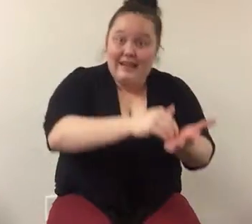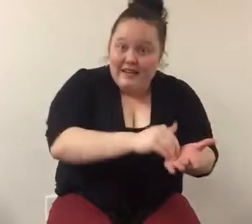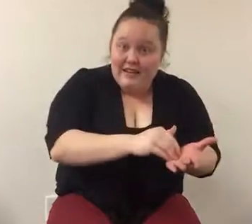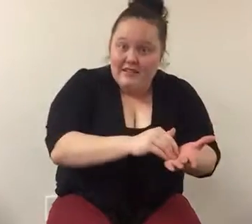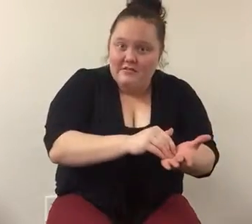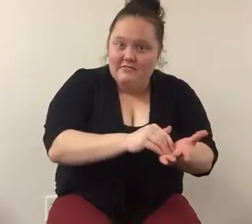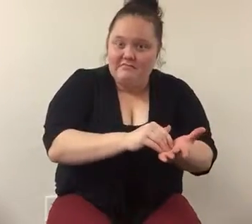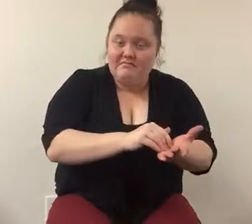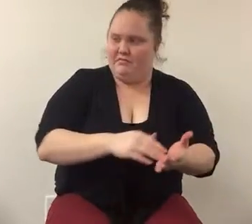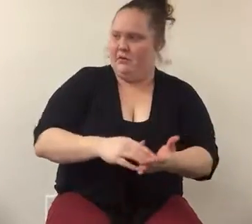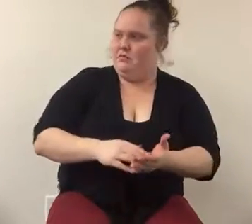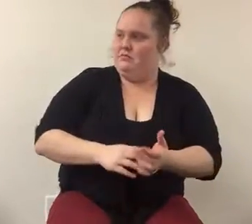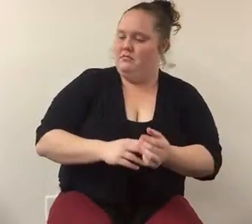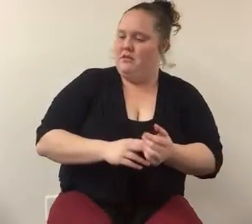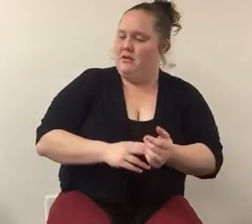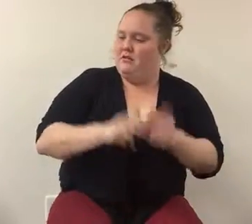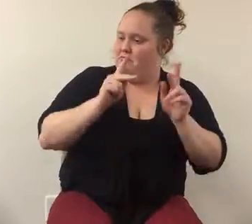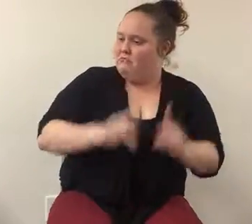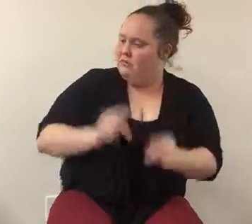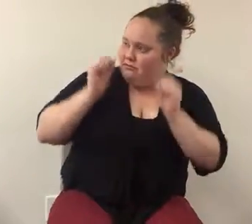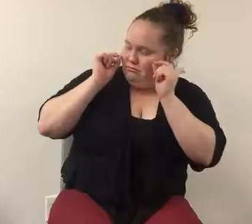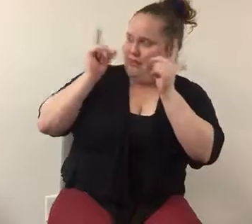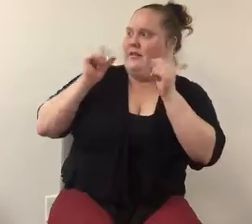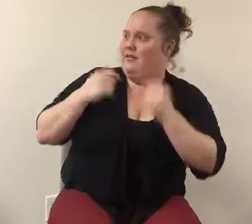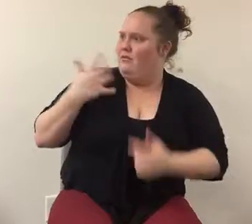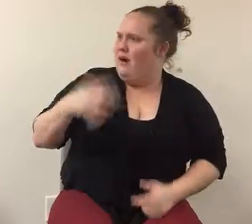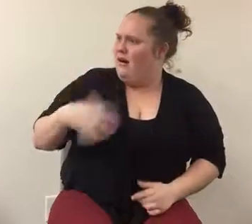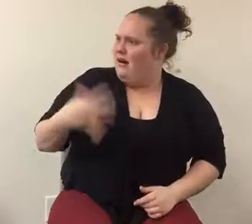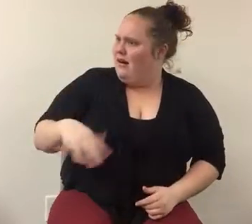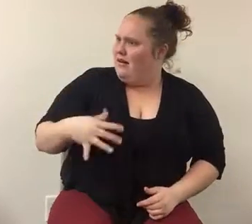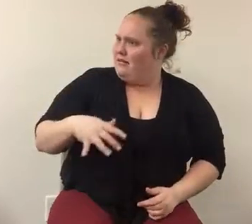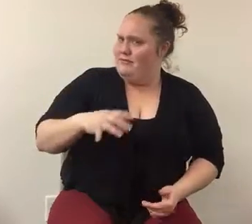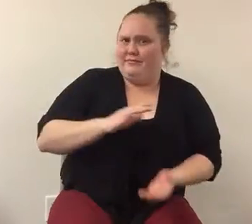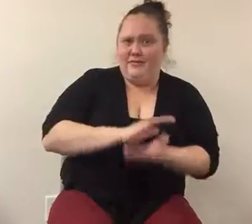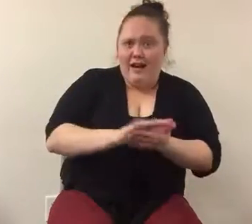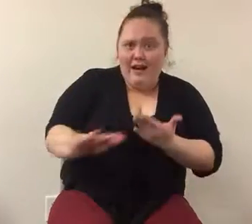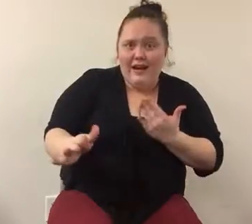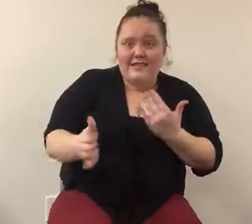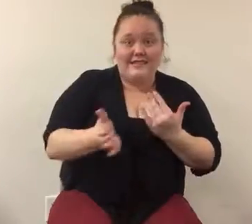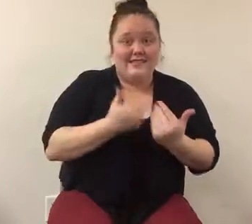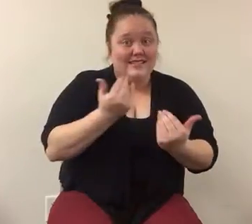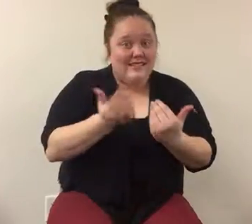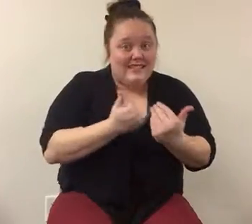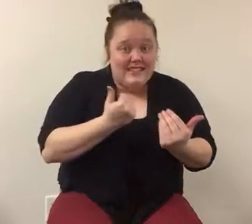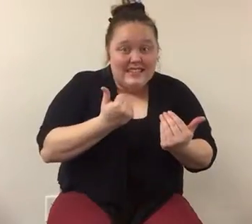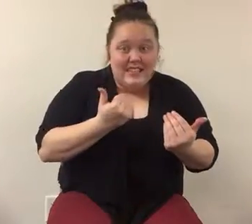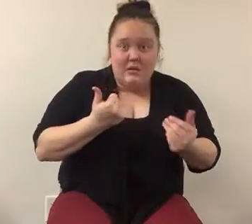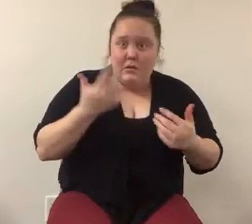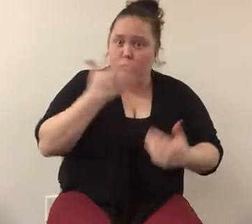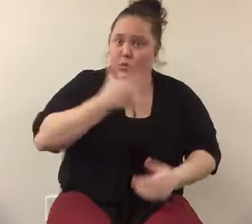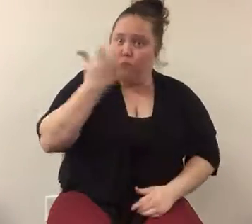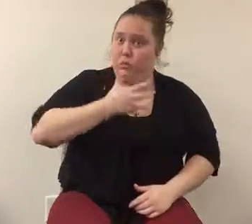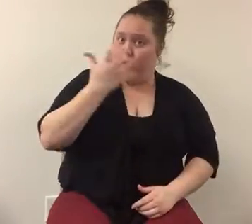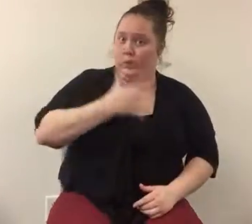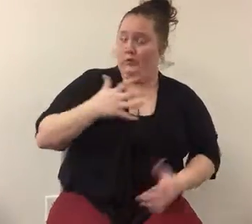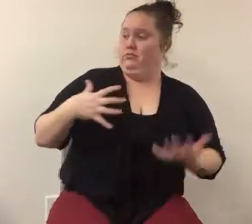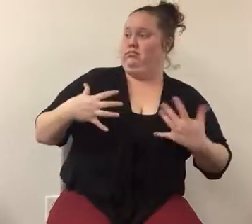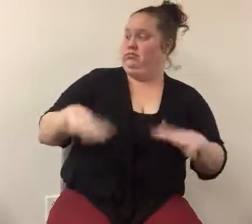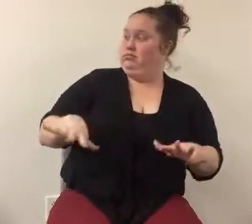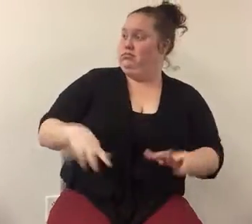even less than 24 hours after the procedure. What's really amazing about how we do this procedure is